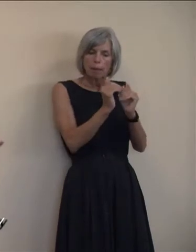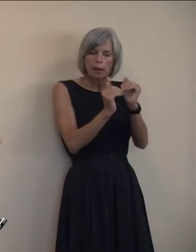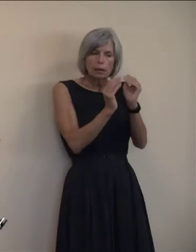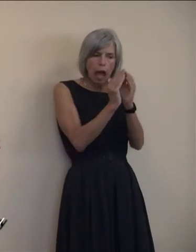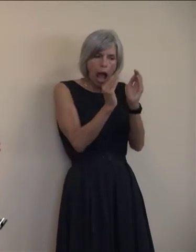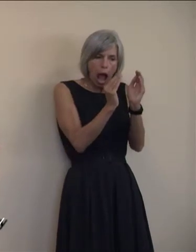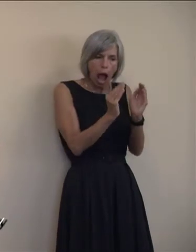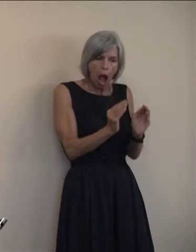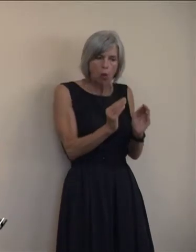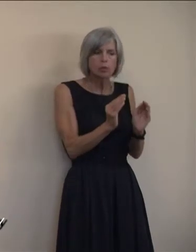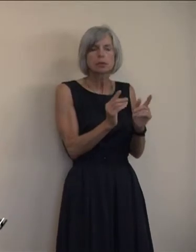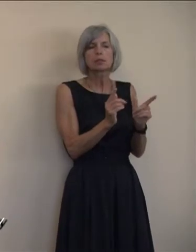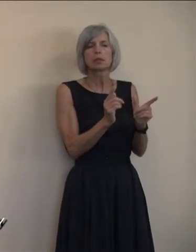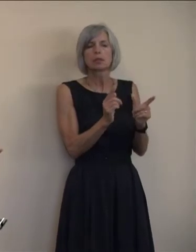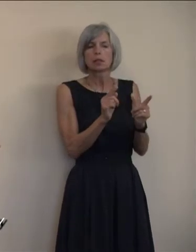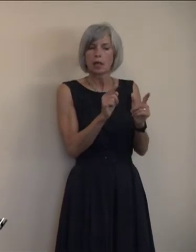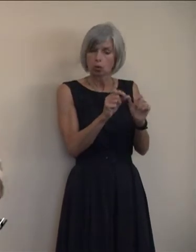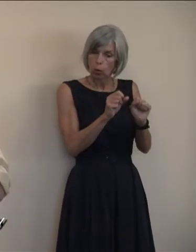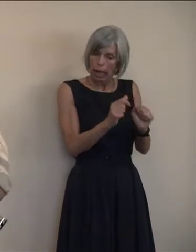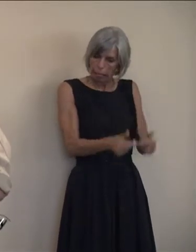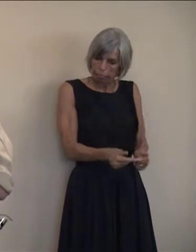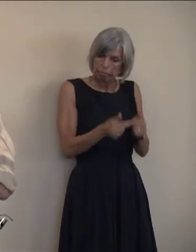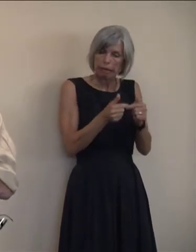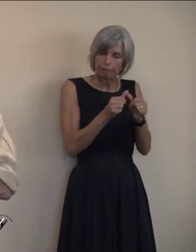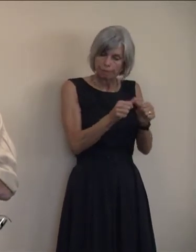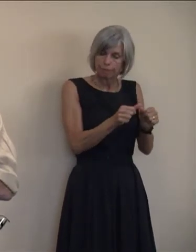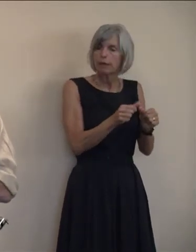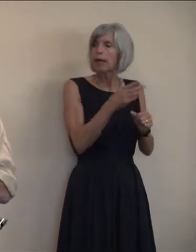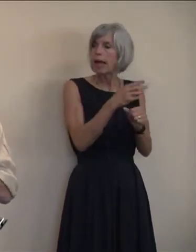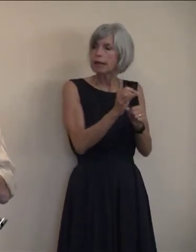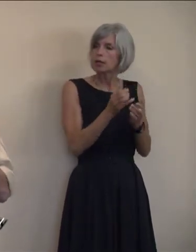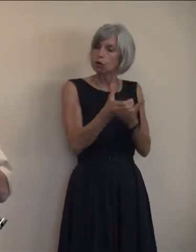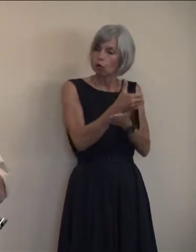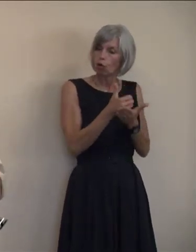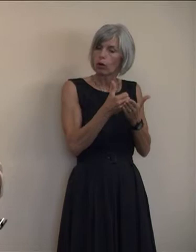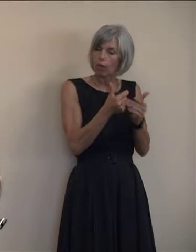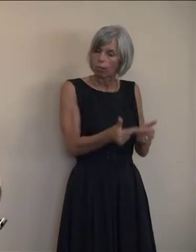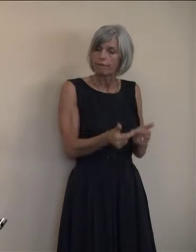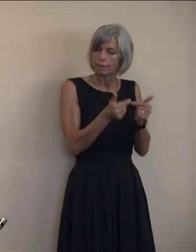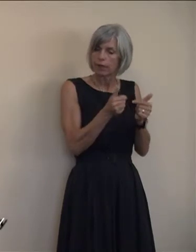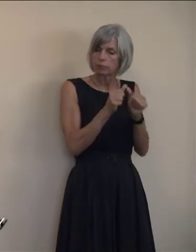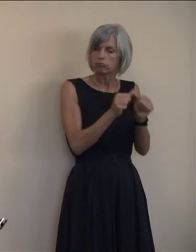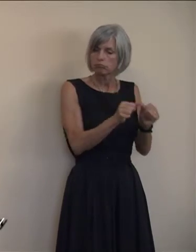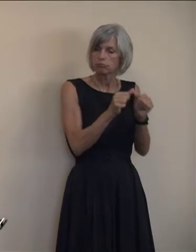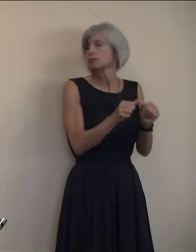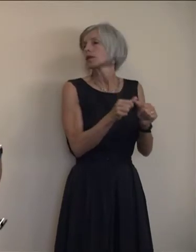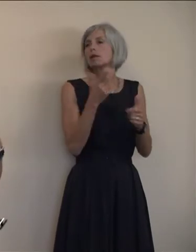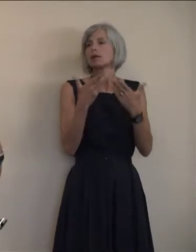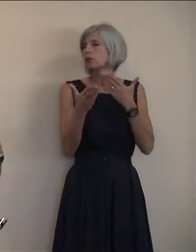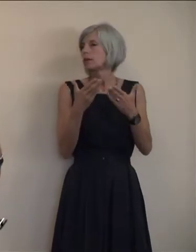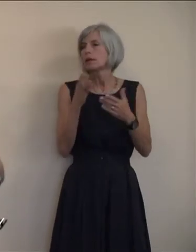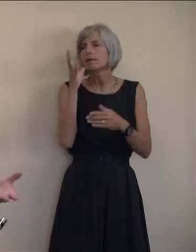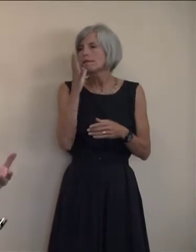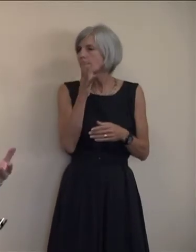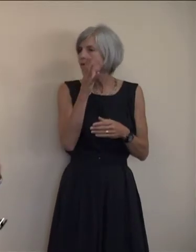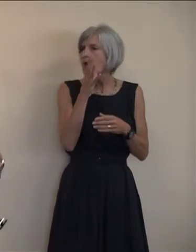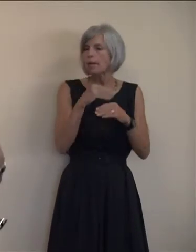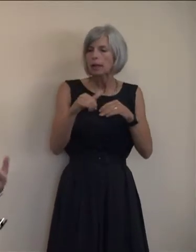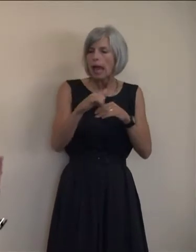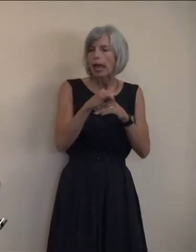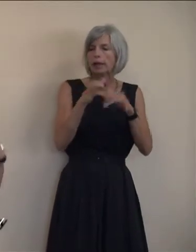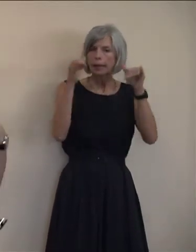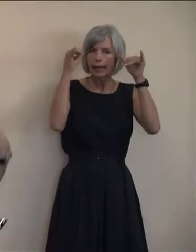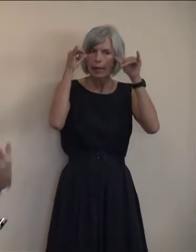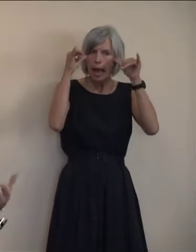You had to prove that you built a shelter that you could live in and that you could earn a living. So you could, it could be agricultural land, it could be cattle, it could